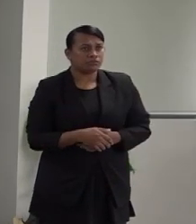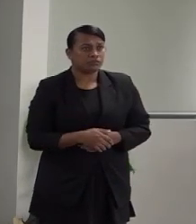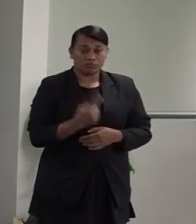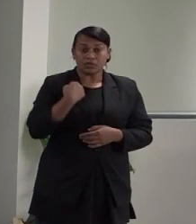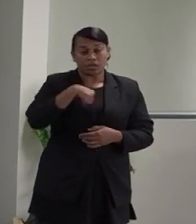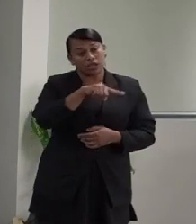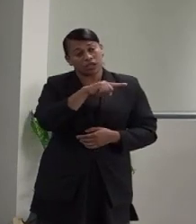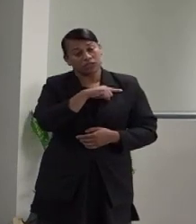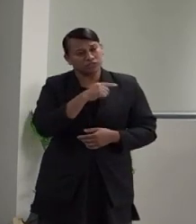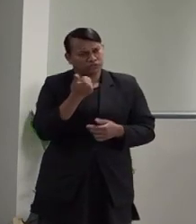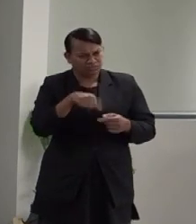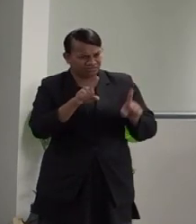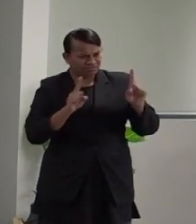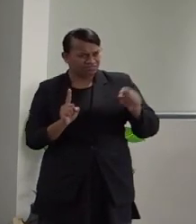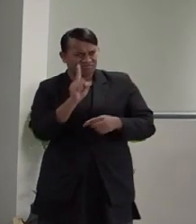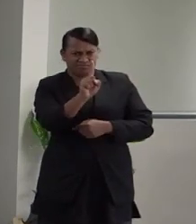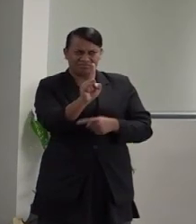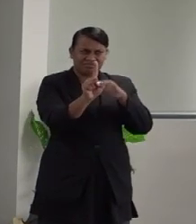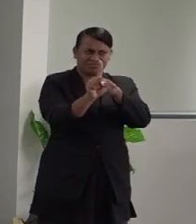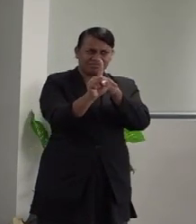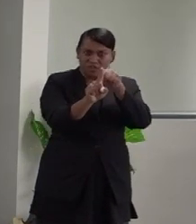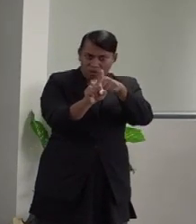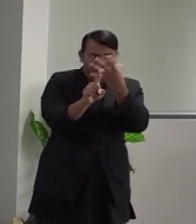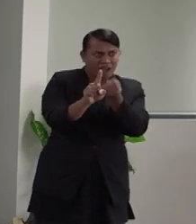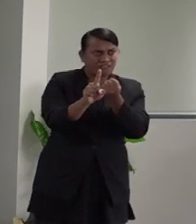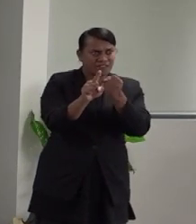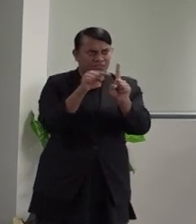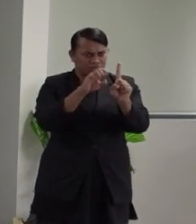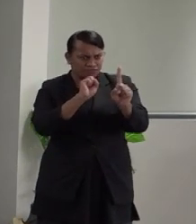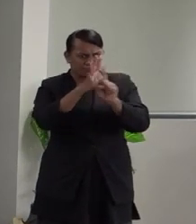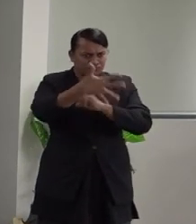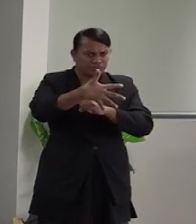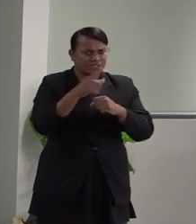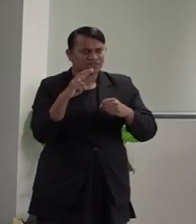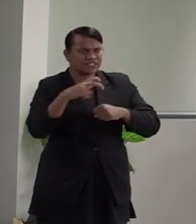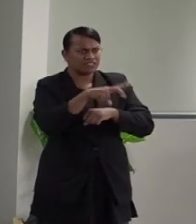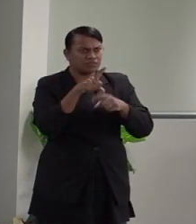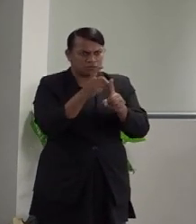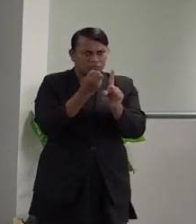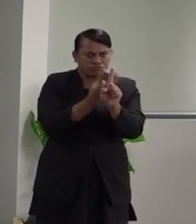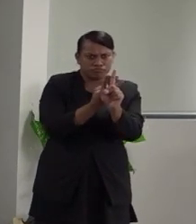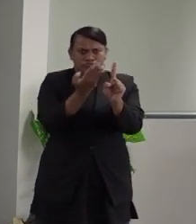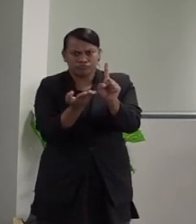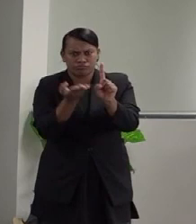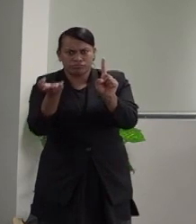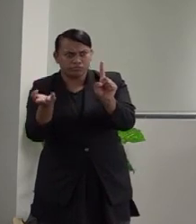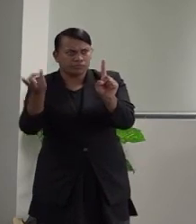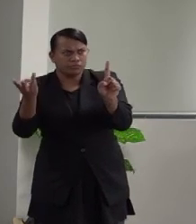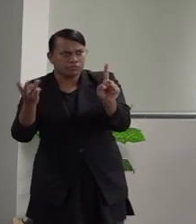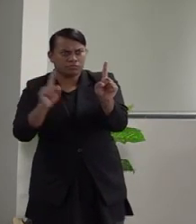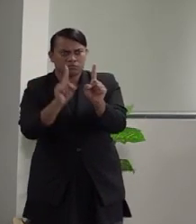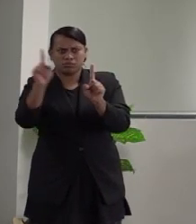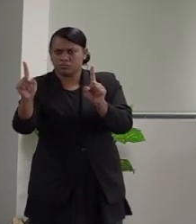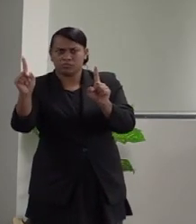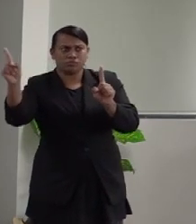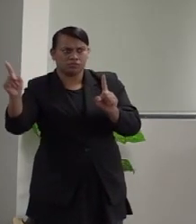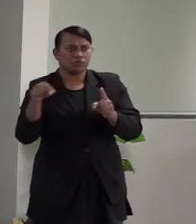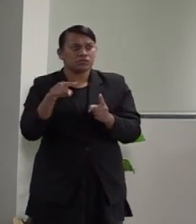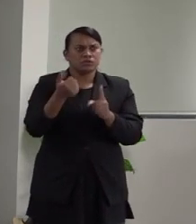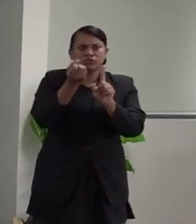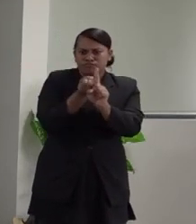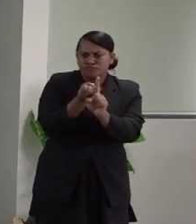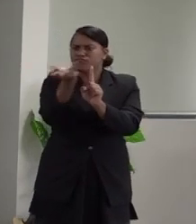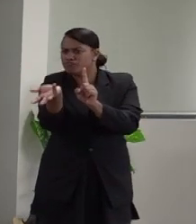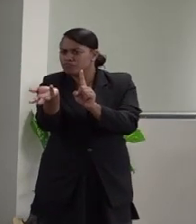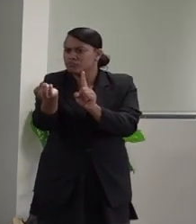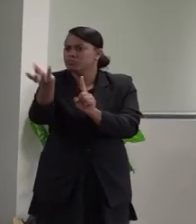infected 3 others, just like our first patient. Let's then assume those 3 people each infected 3 more, and each